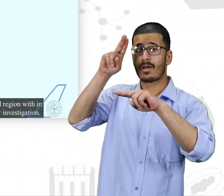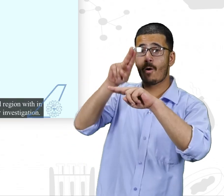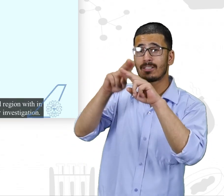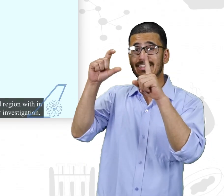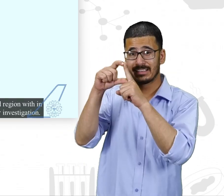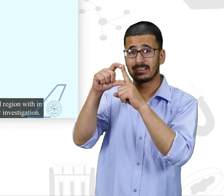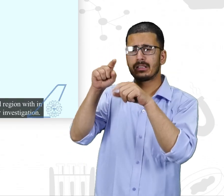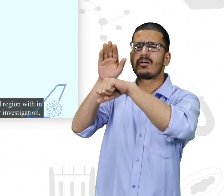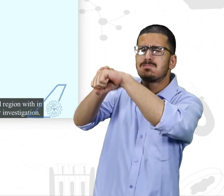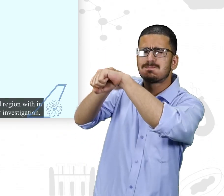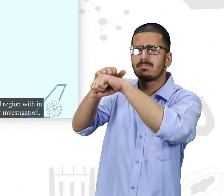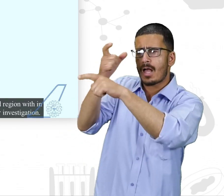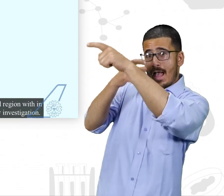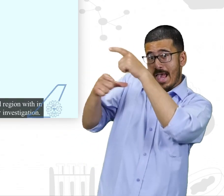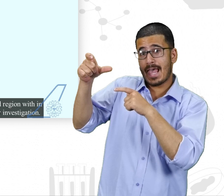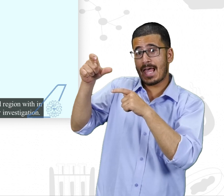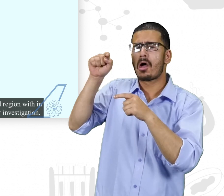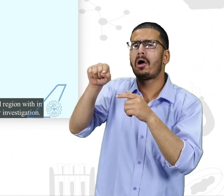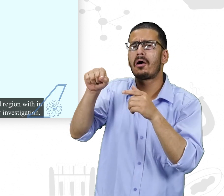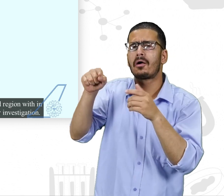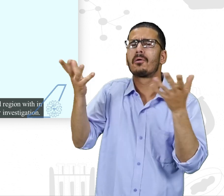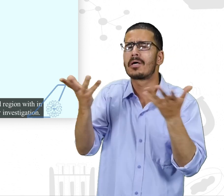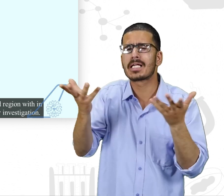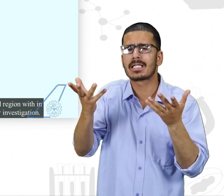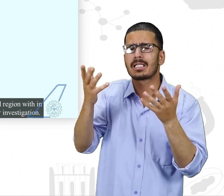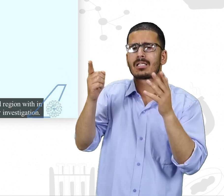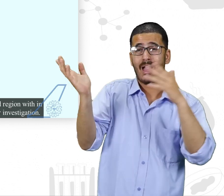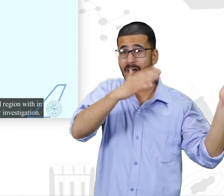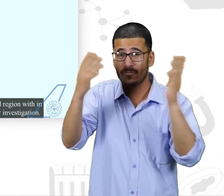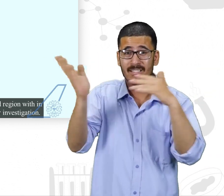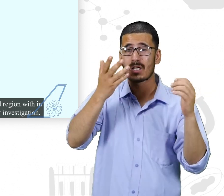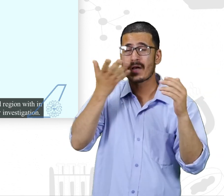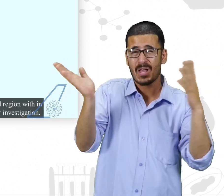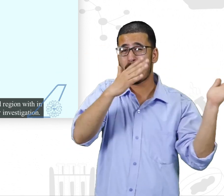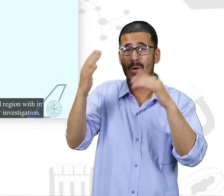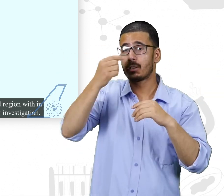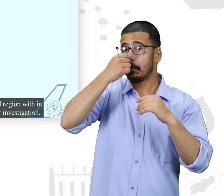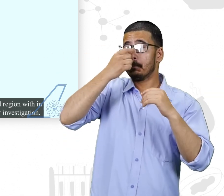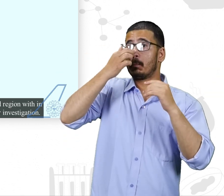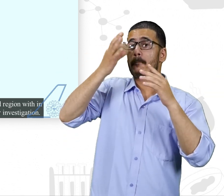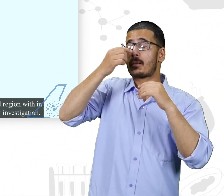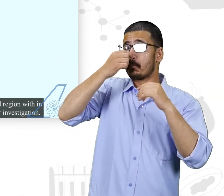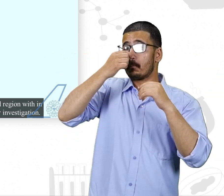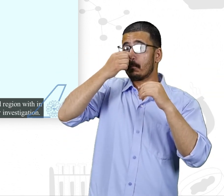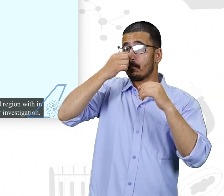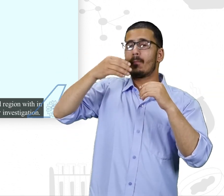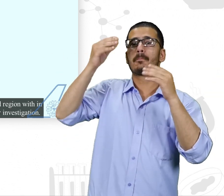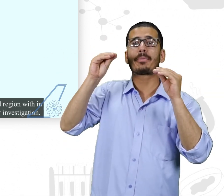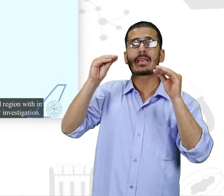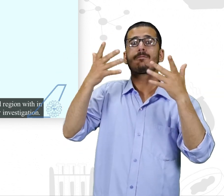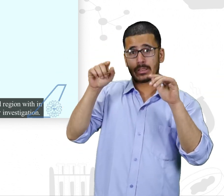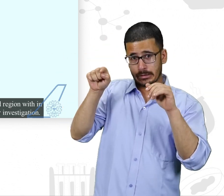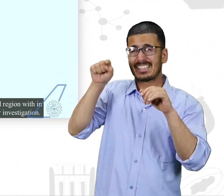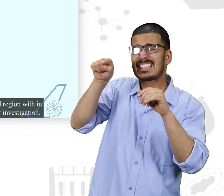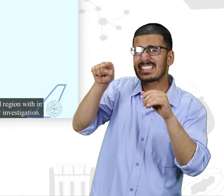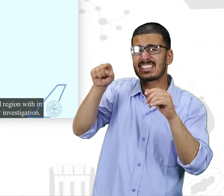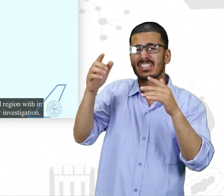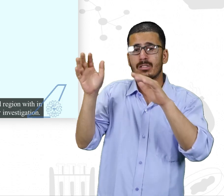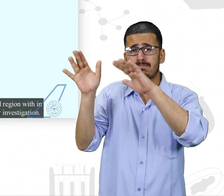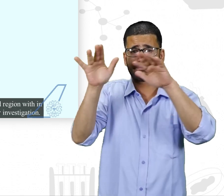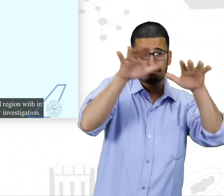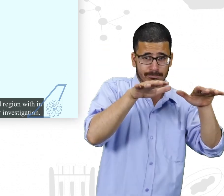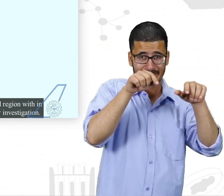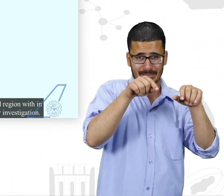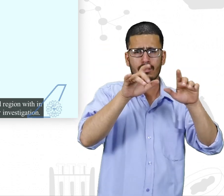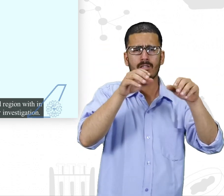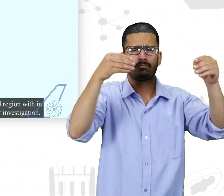The starting point of any CFD simulation is grid generation in the fluid region within a certain boundary around the existing CAD model of